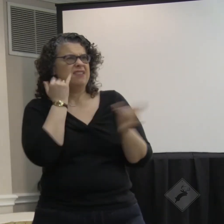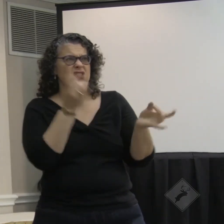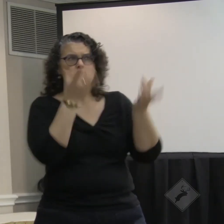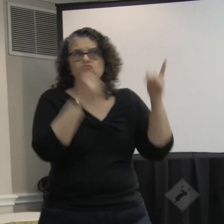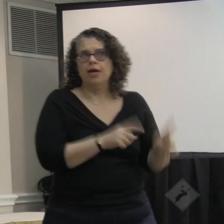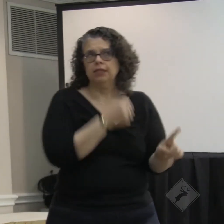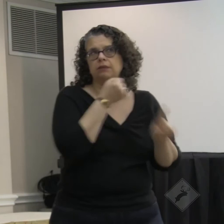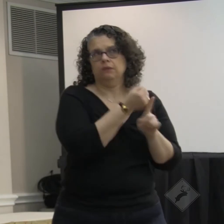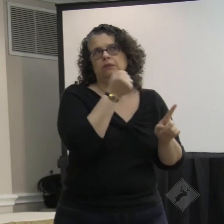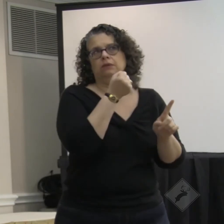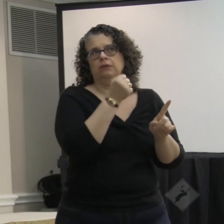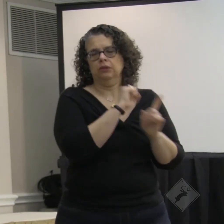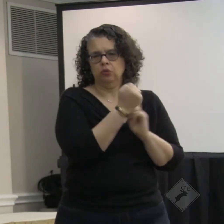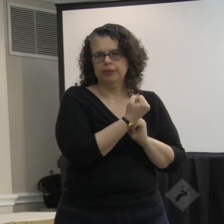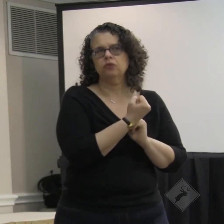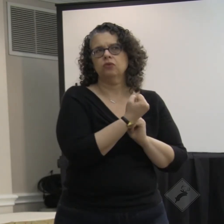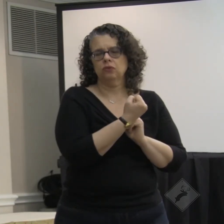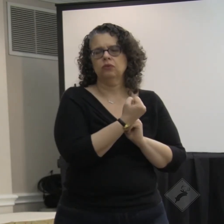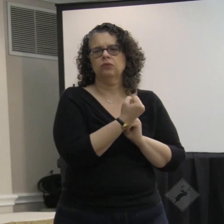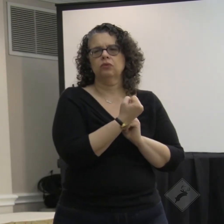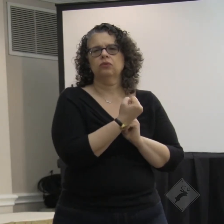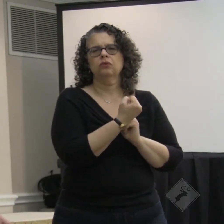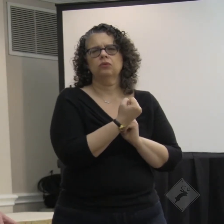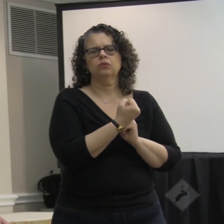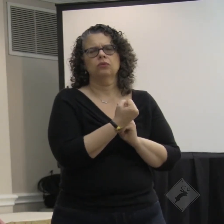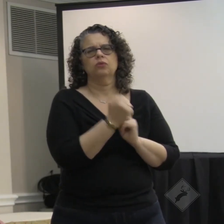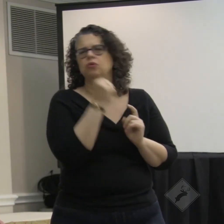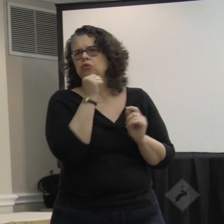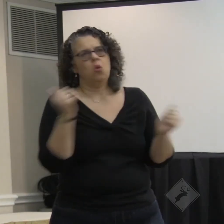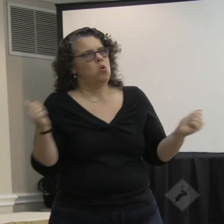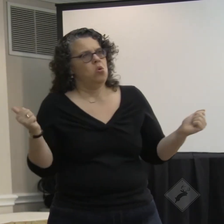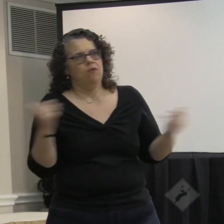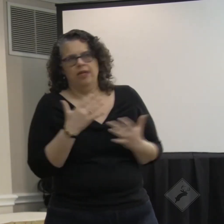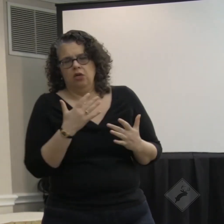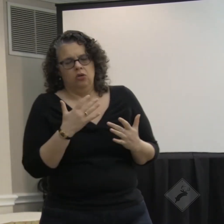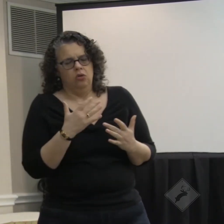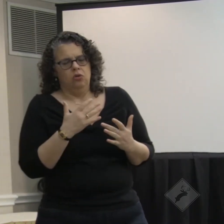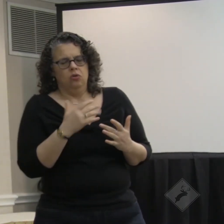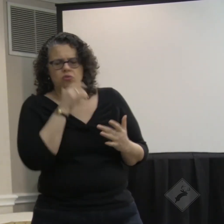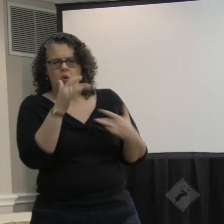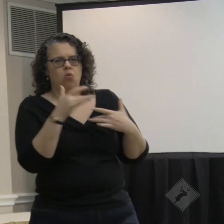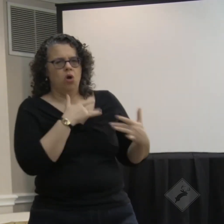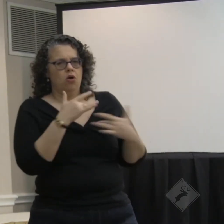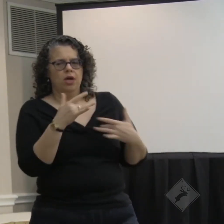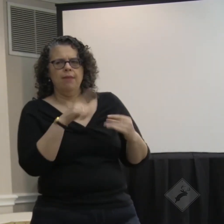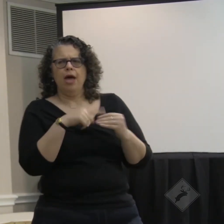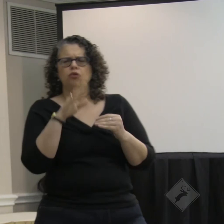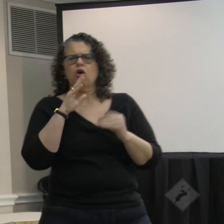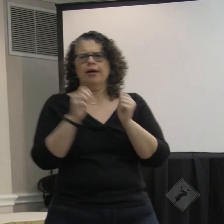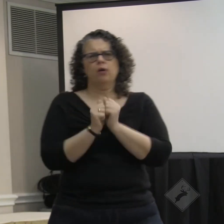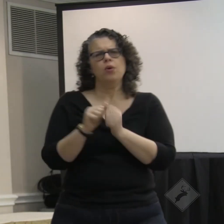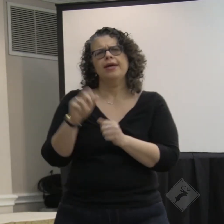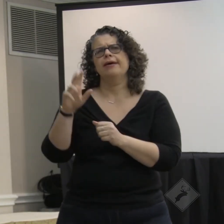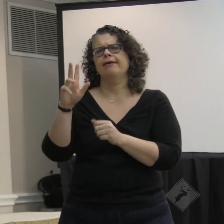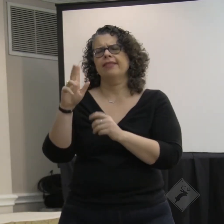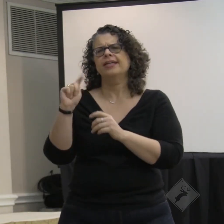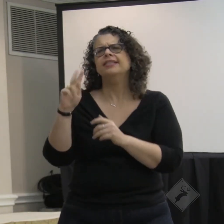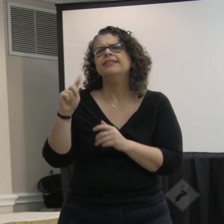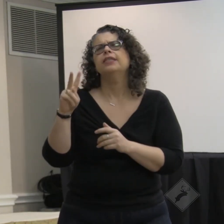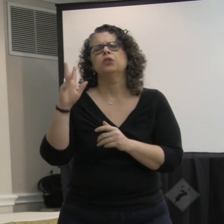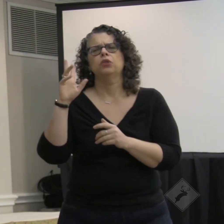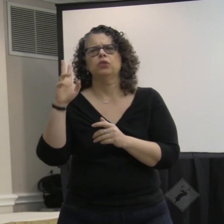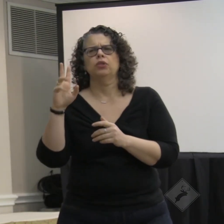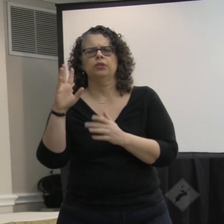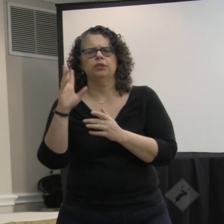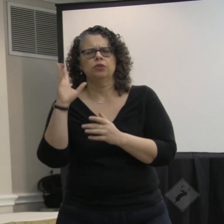crisis situation. So never fear. Don't worry about talking to the media. It actually is really